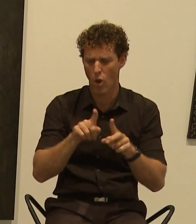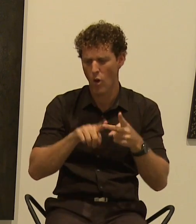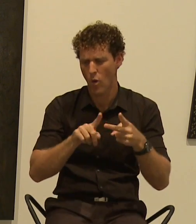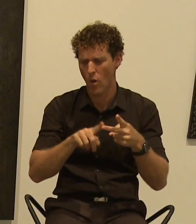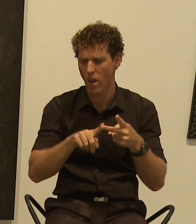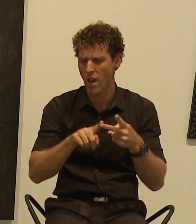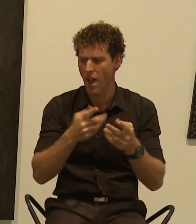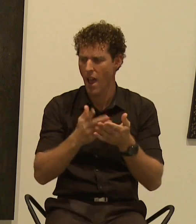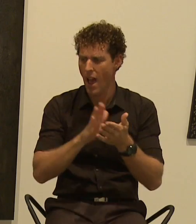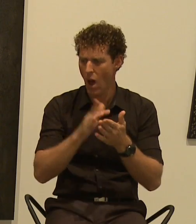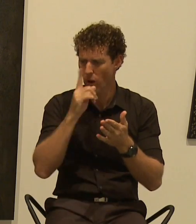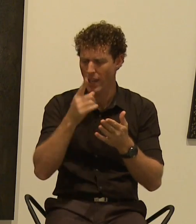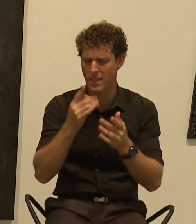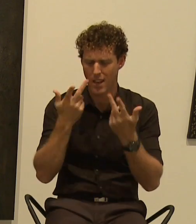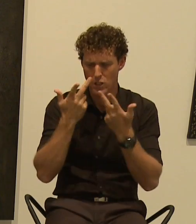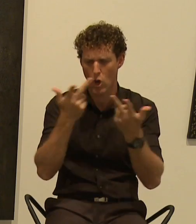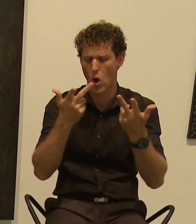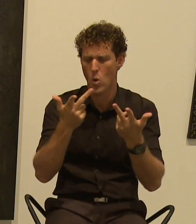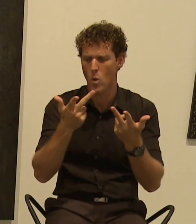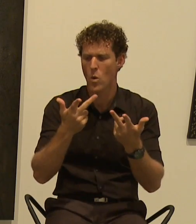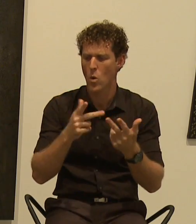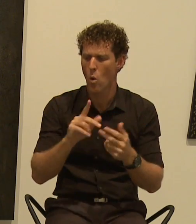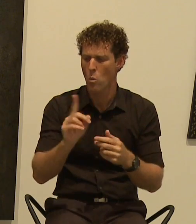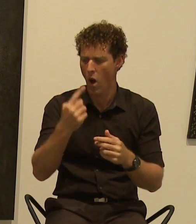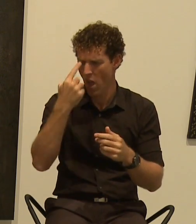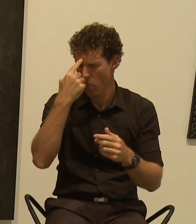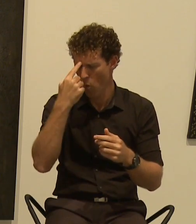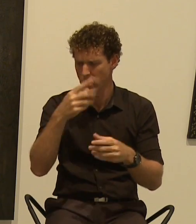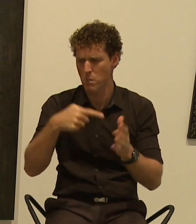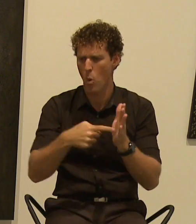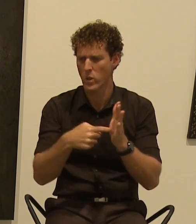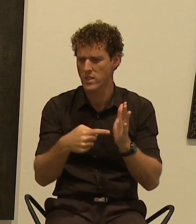our colonial history, and presenting an alternate view